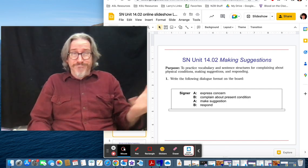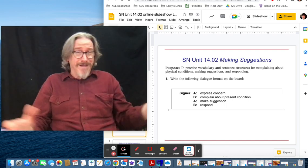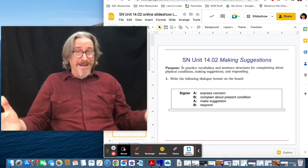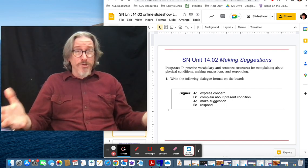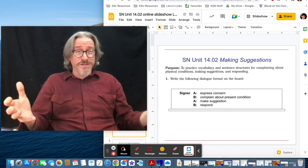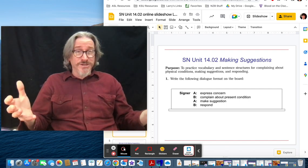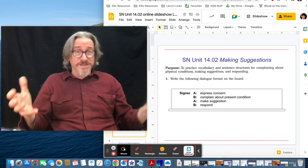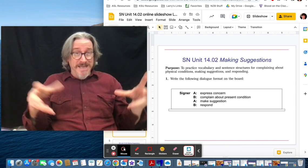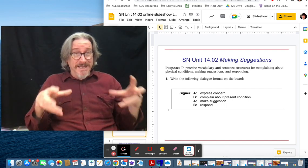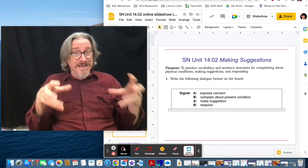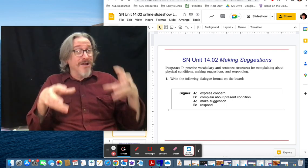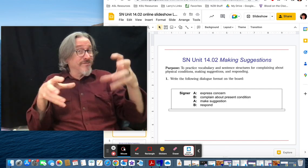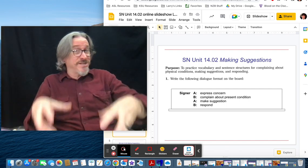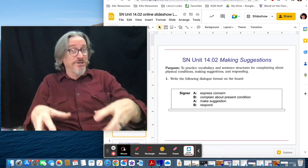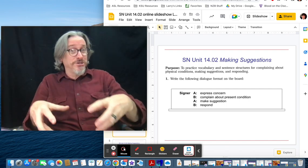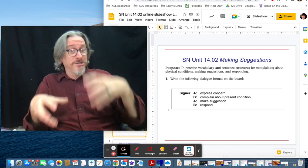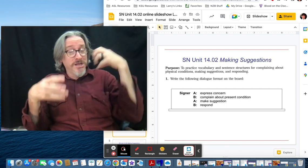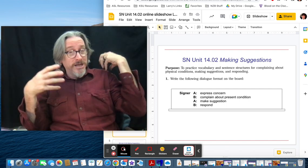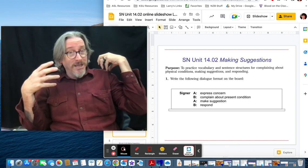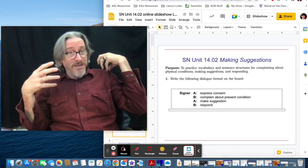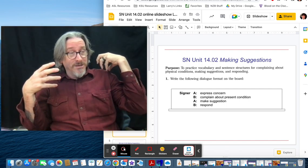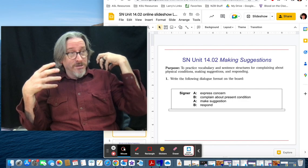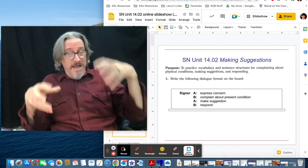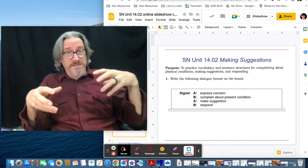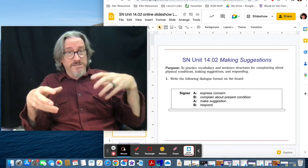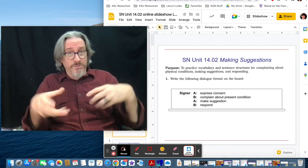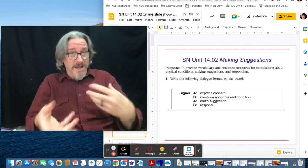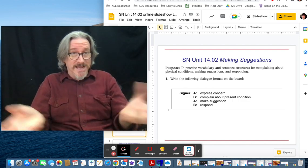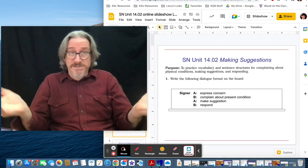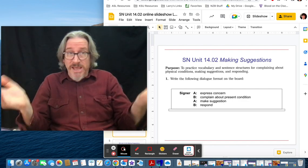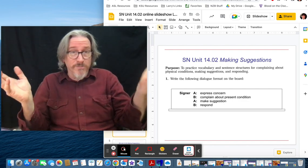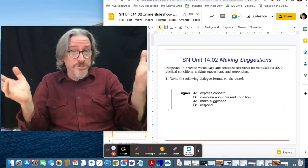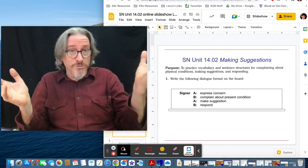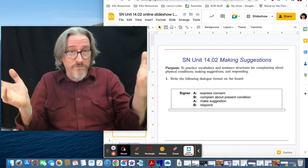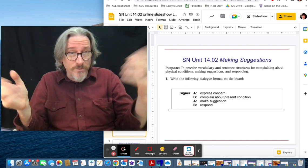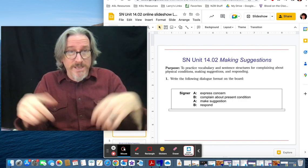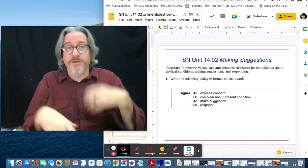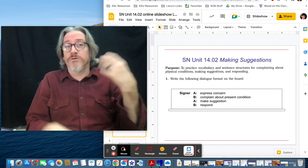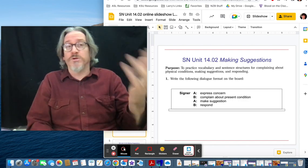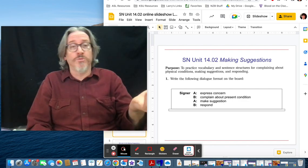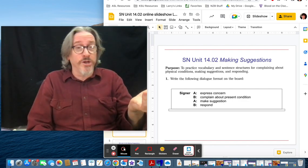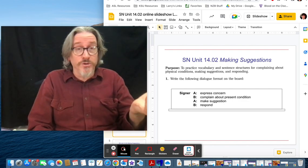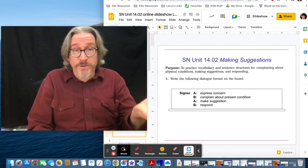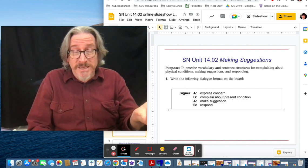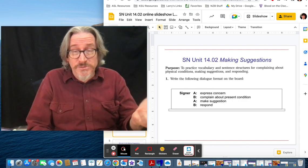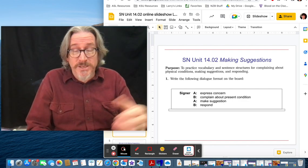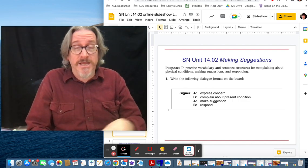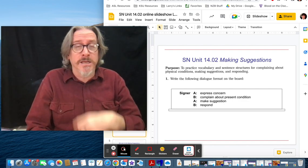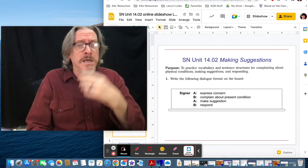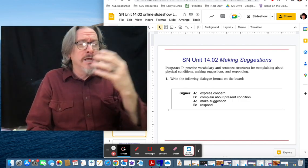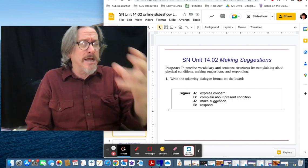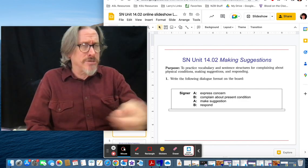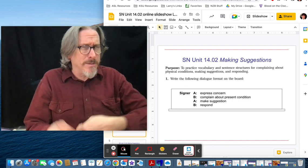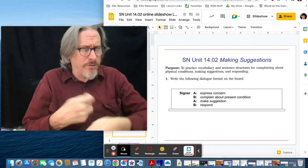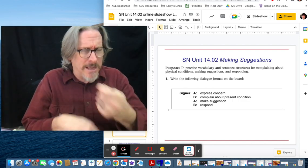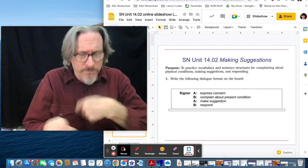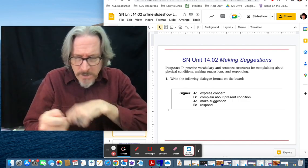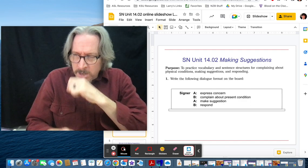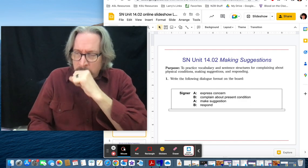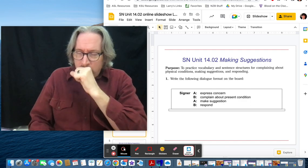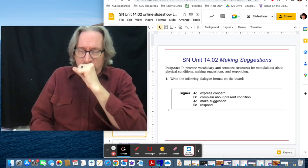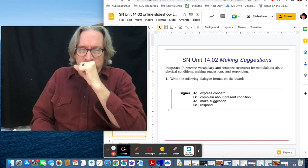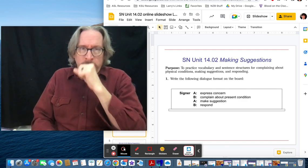again, I mostly do this in conversation in class. When I ask, hey, what'd you do over the weekend? Or what are you doing next weekend? I try to pull